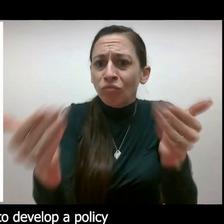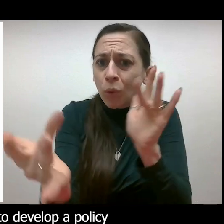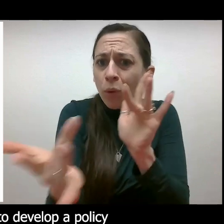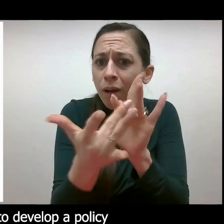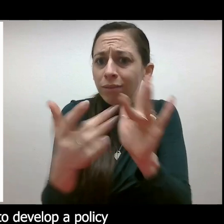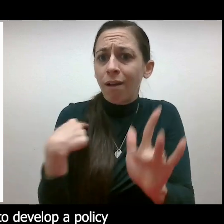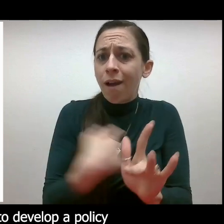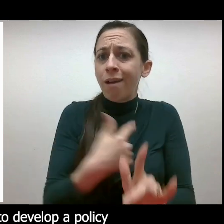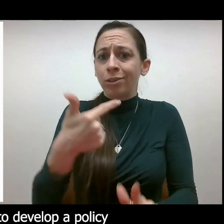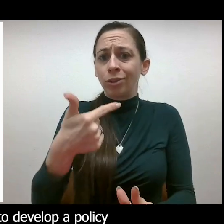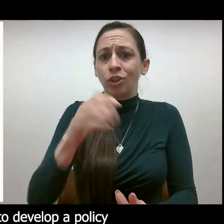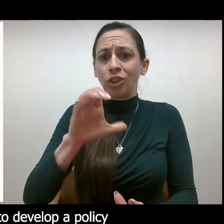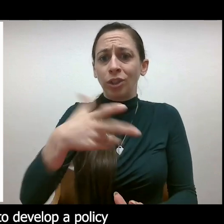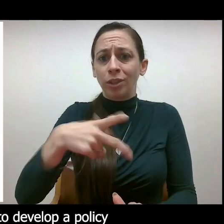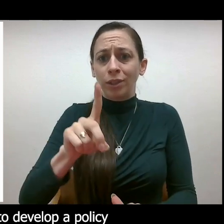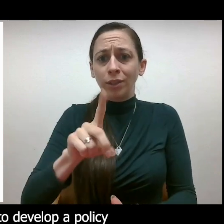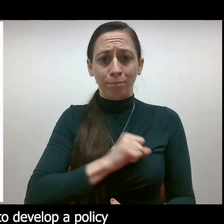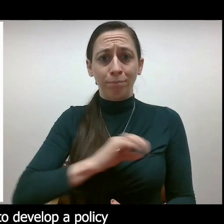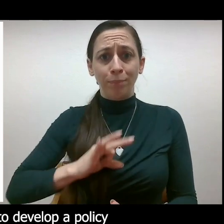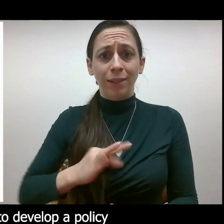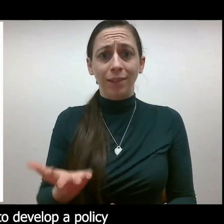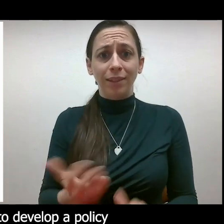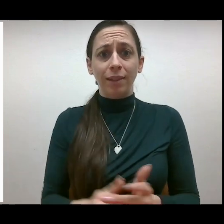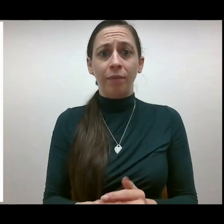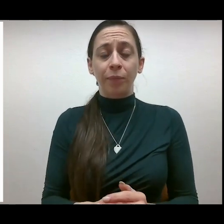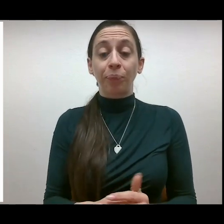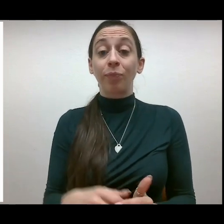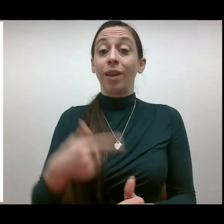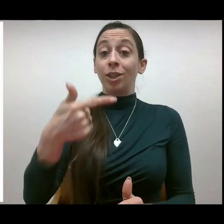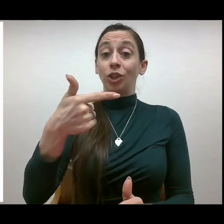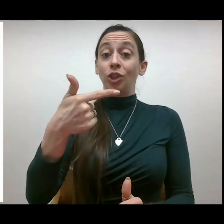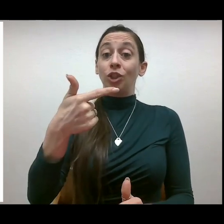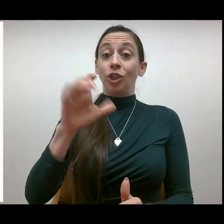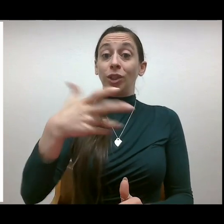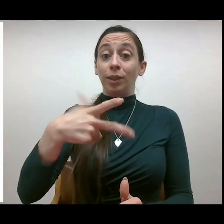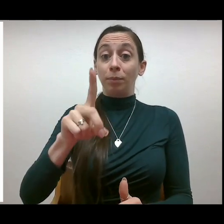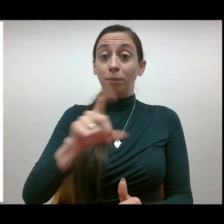to GCPD staff to develop a policy recommendation.